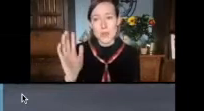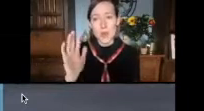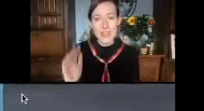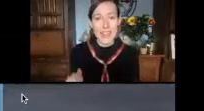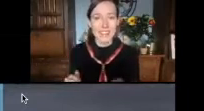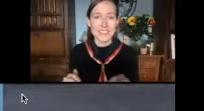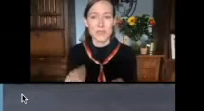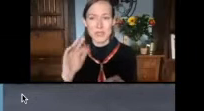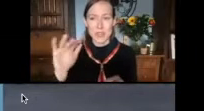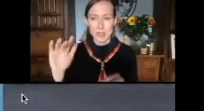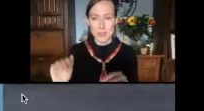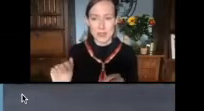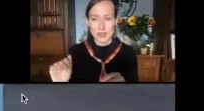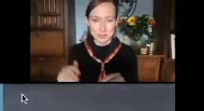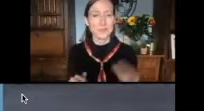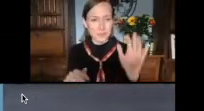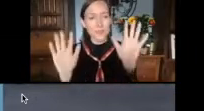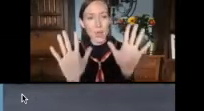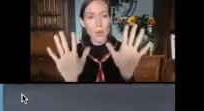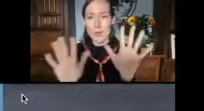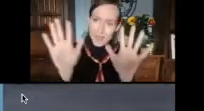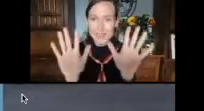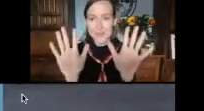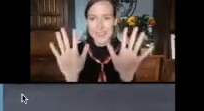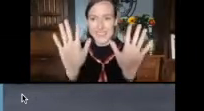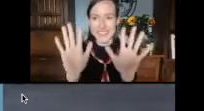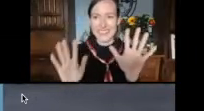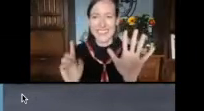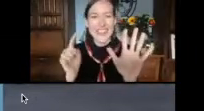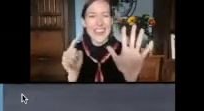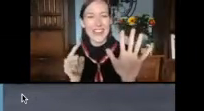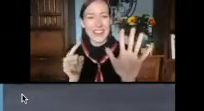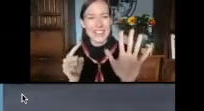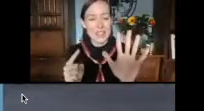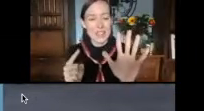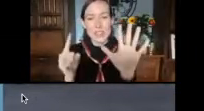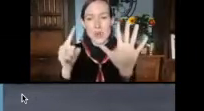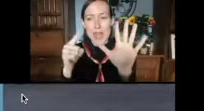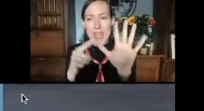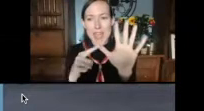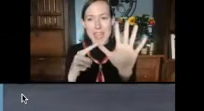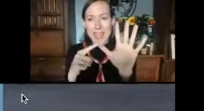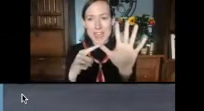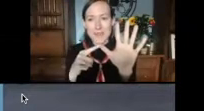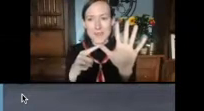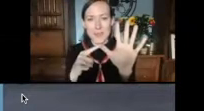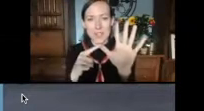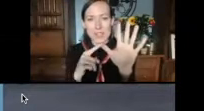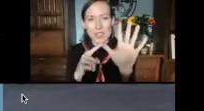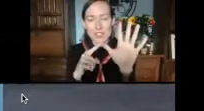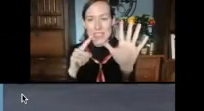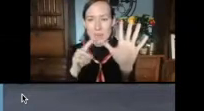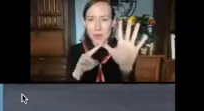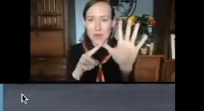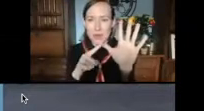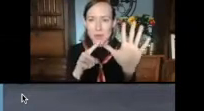using one hand for finger spelling. Okay, back to BSL. All right, so A, you'll